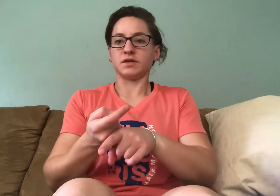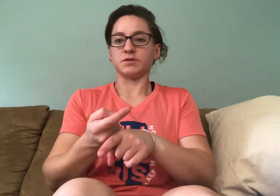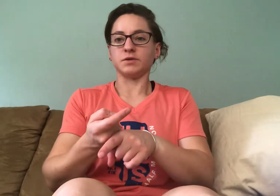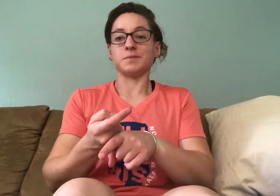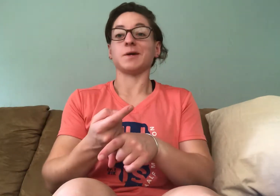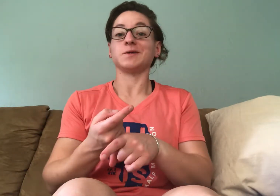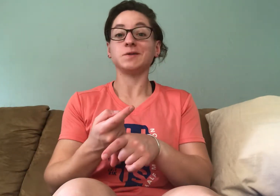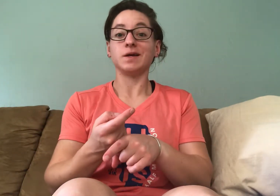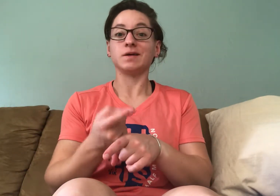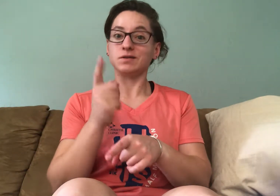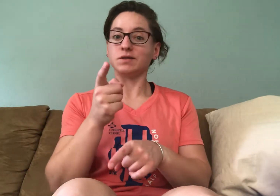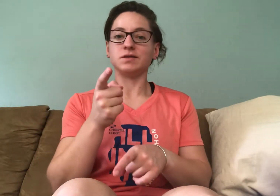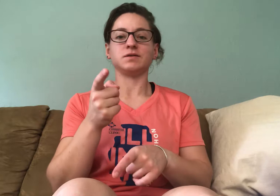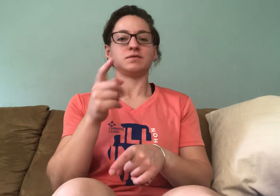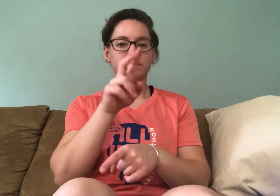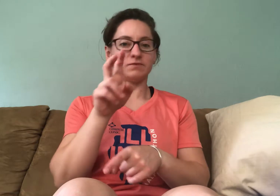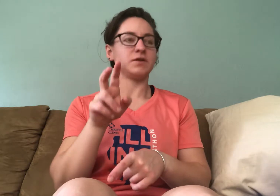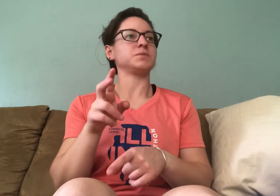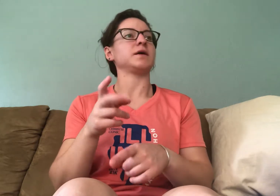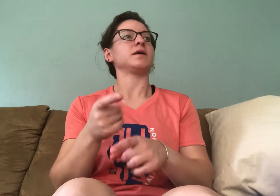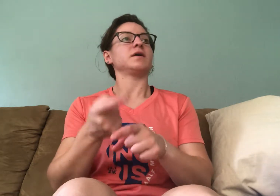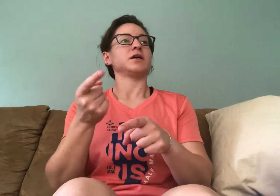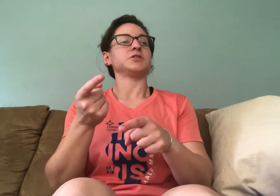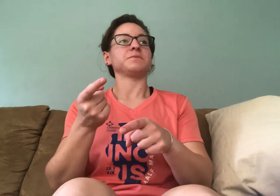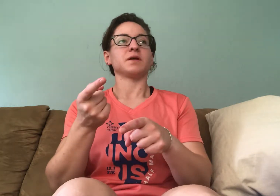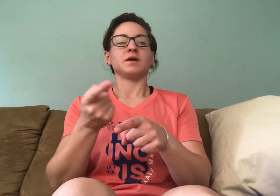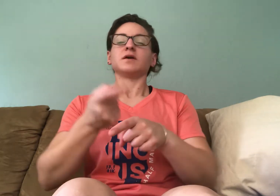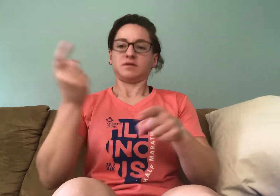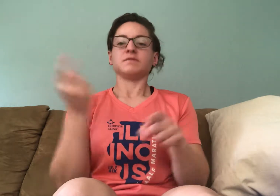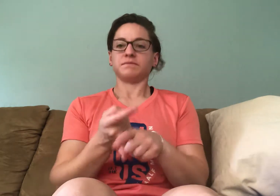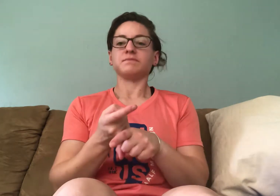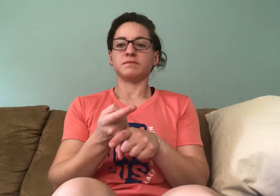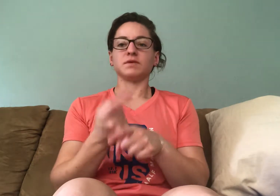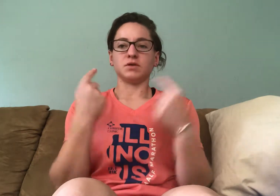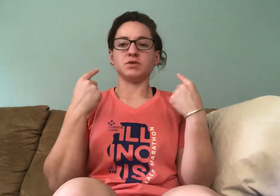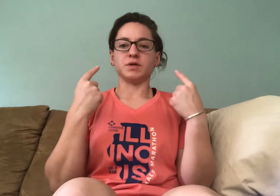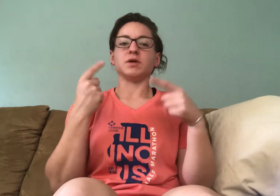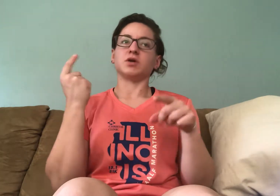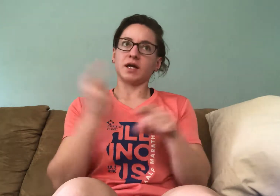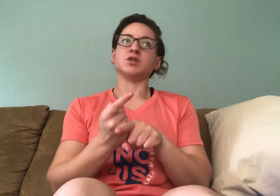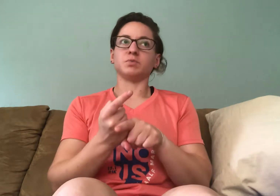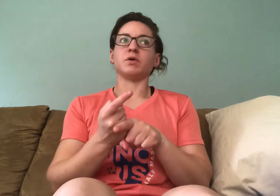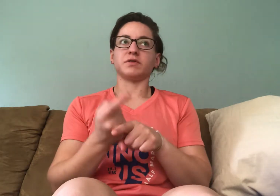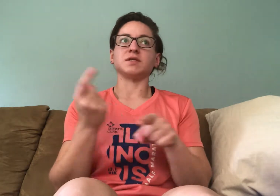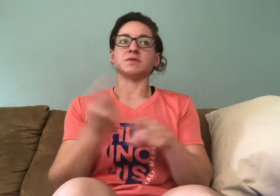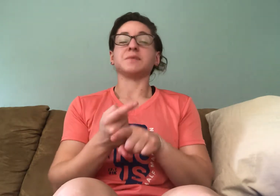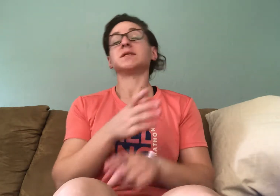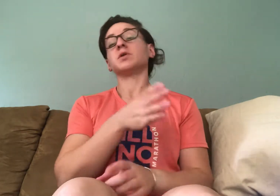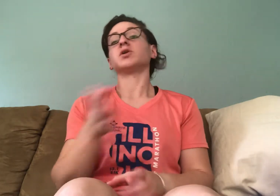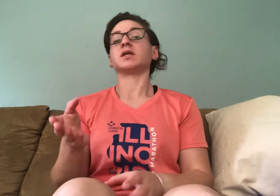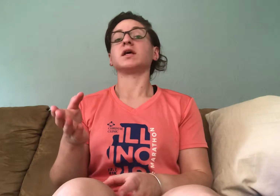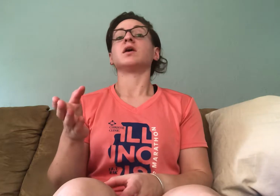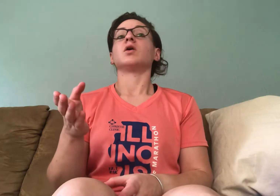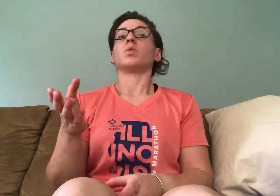this one, I'm not going to say it because you need to finger spell it, catch it. You kind of do both at the same time. Similarly